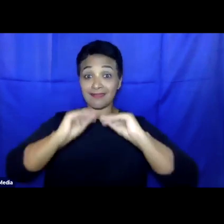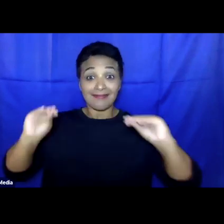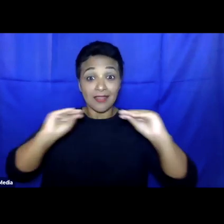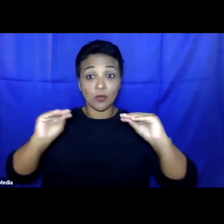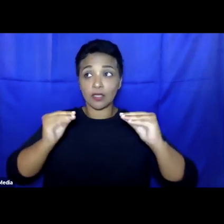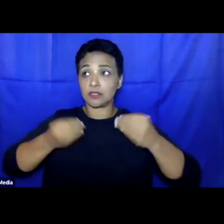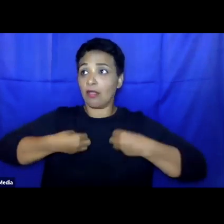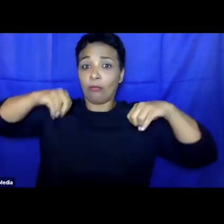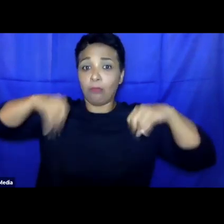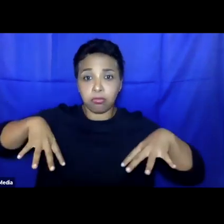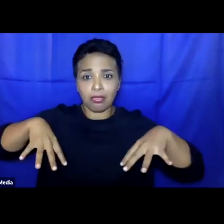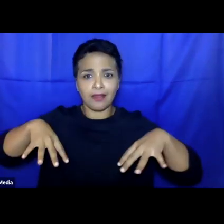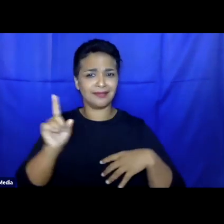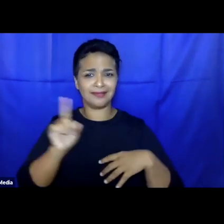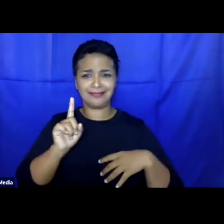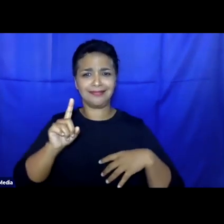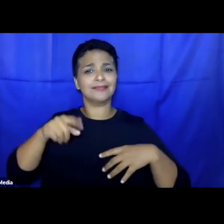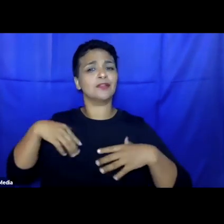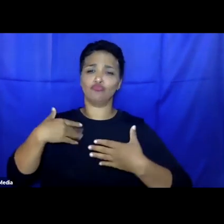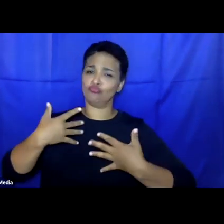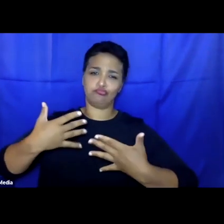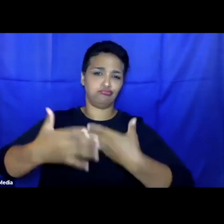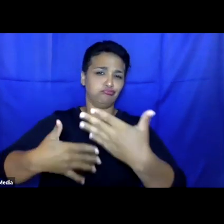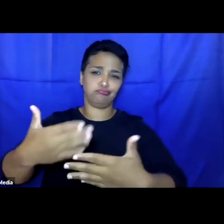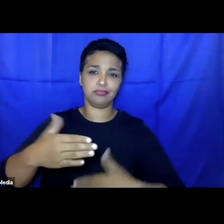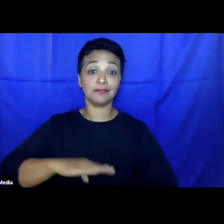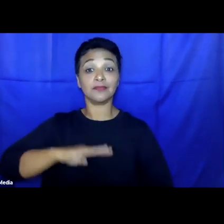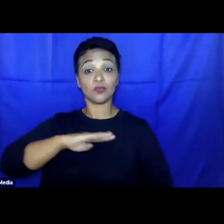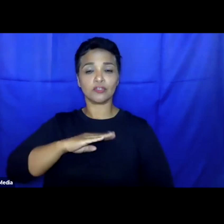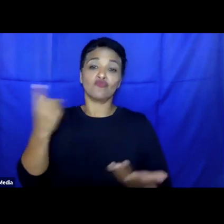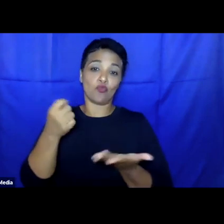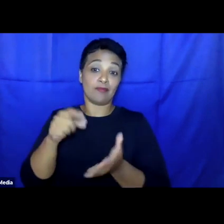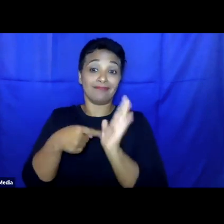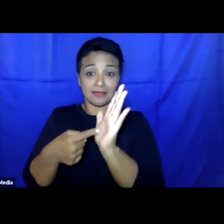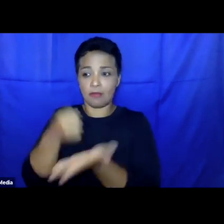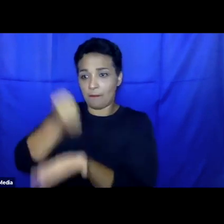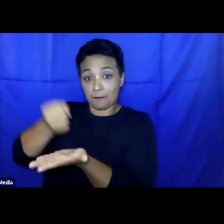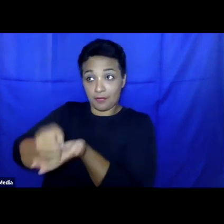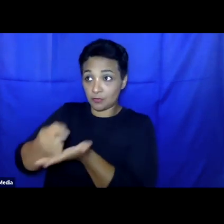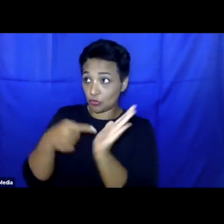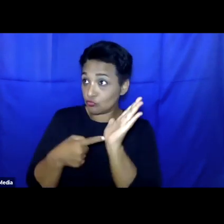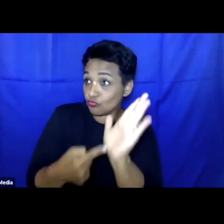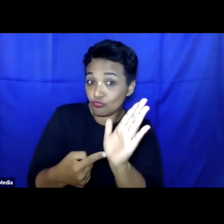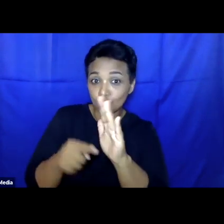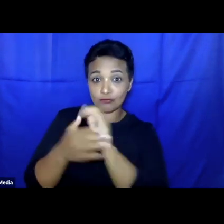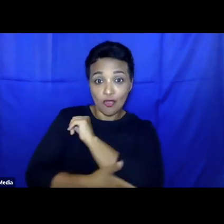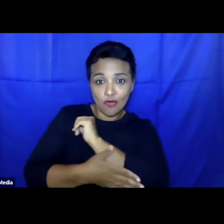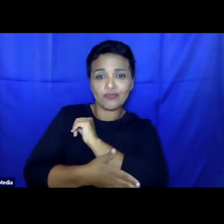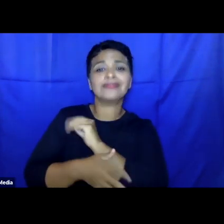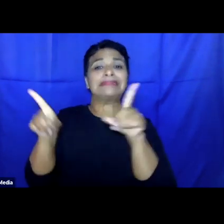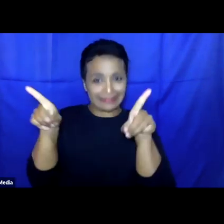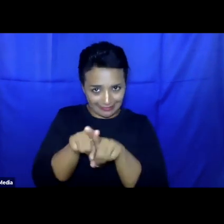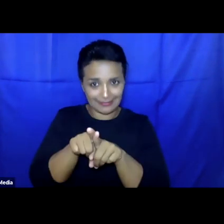everywhere, like a passport. So like the way we show the passport, education goes with you everywhere you go. That one, is